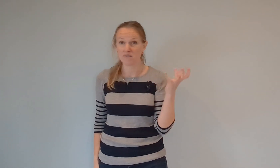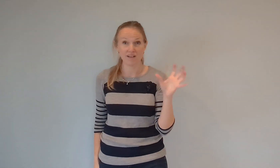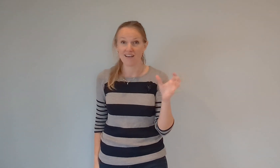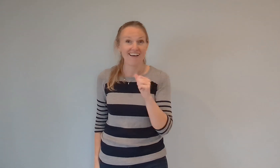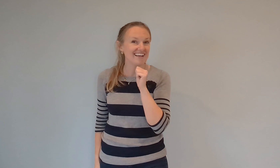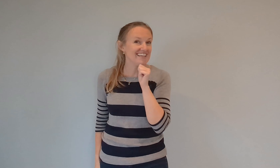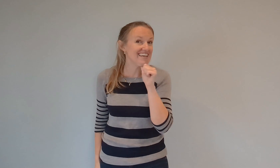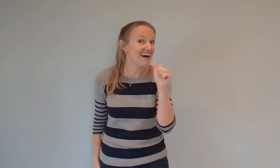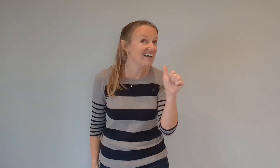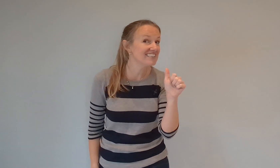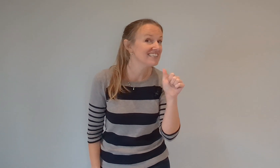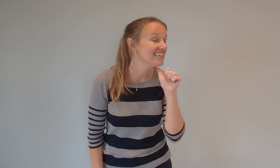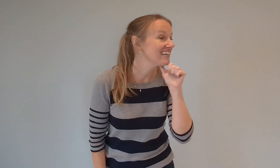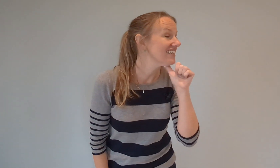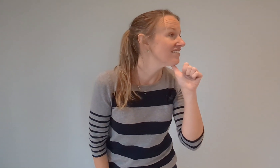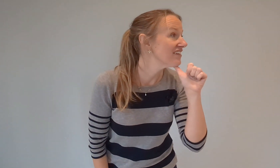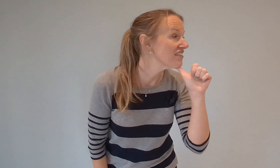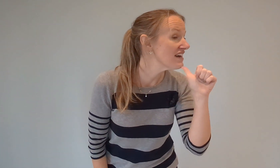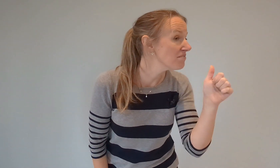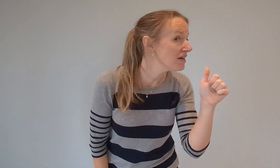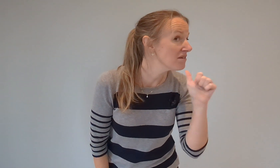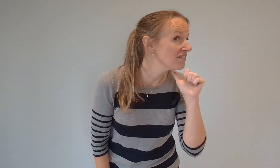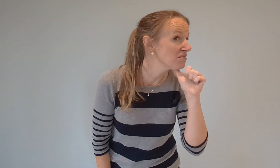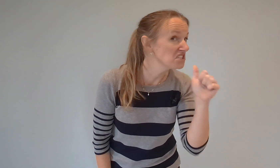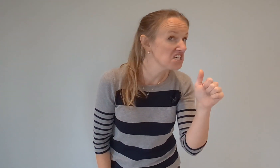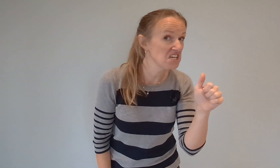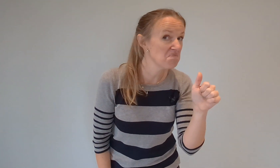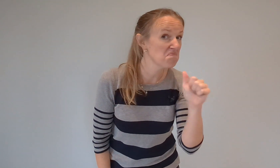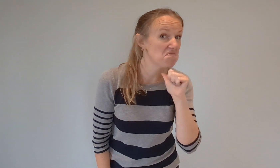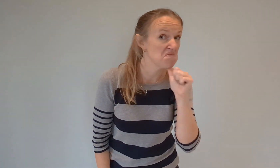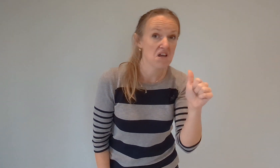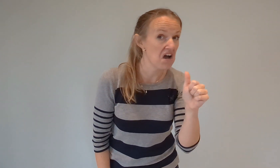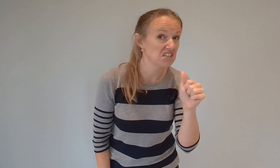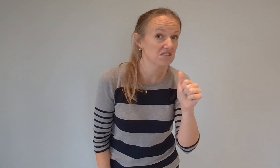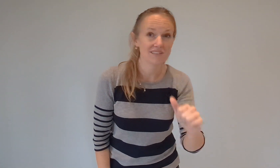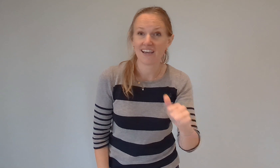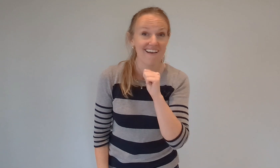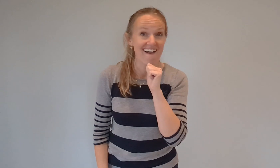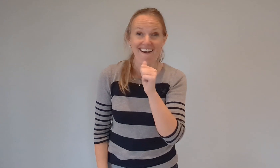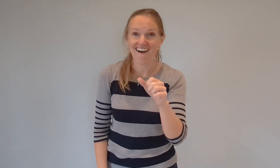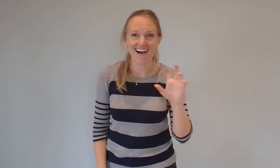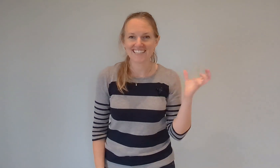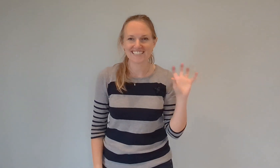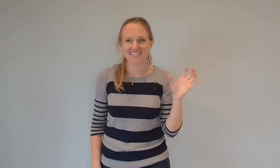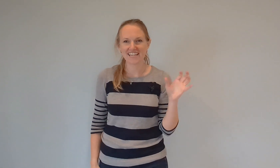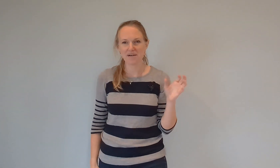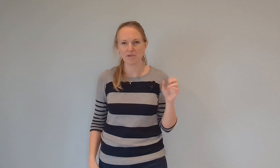them. Not kind of your thumb coming out from your chin. Not. Okay, not